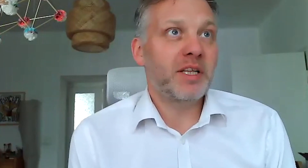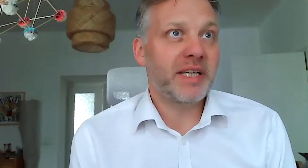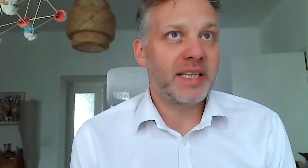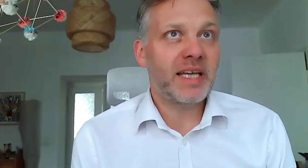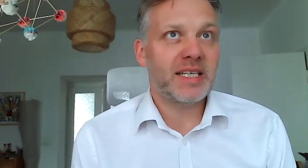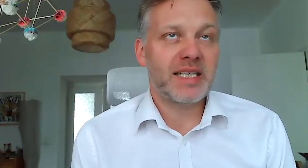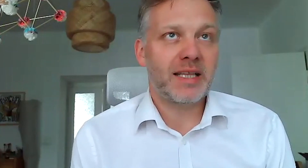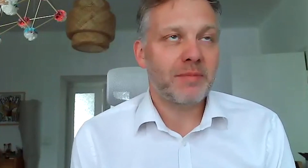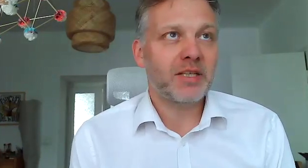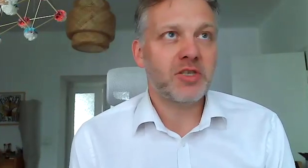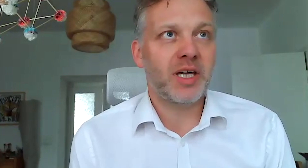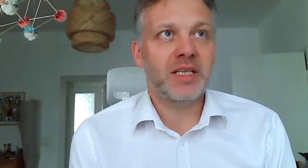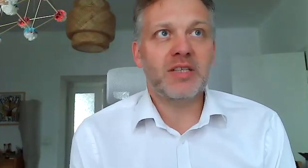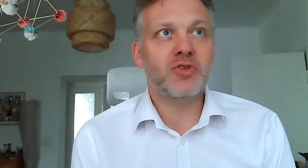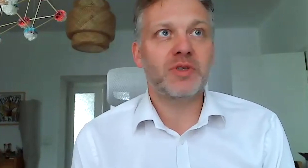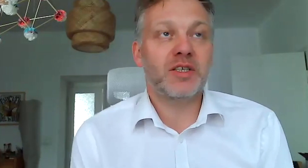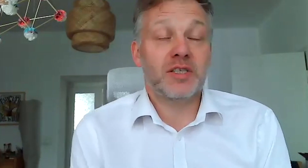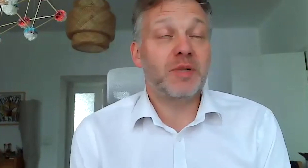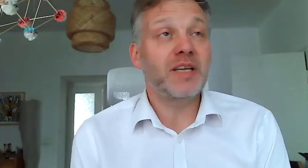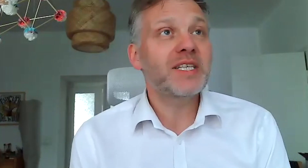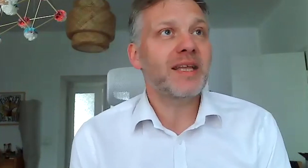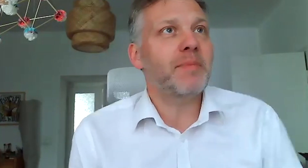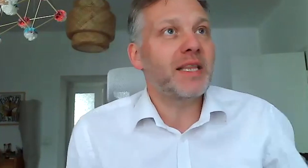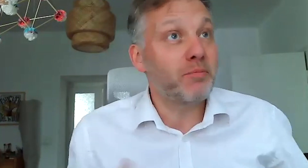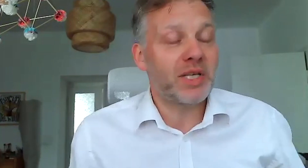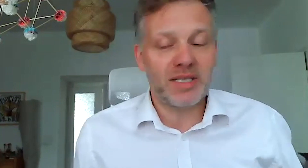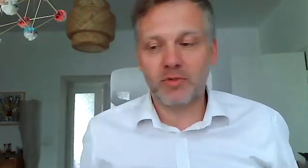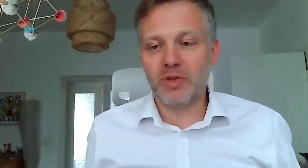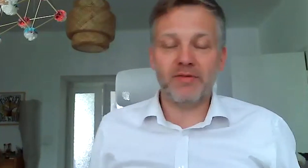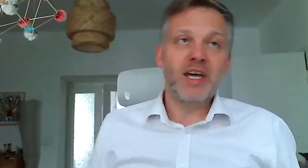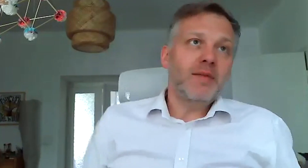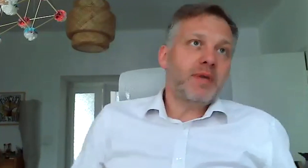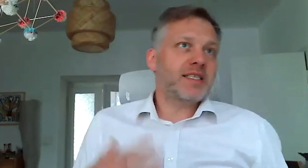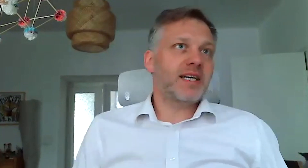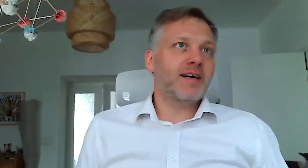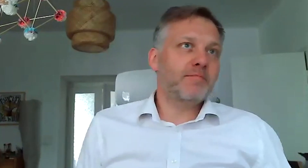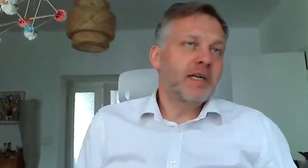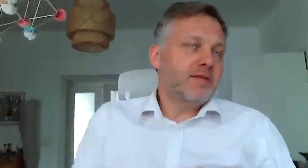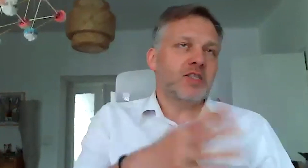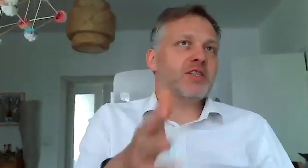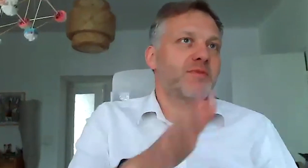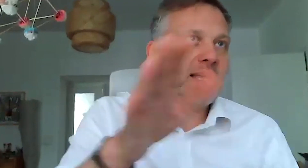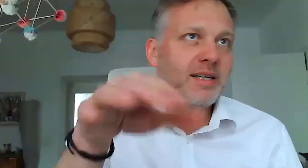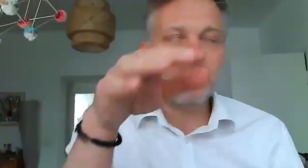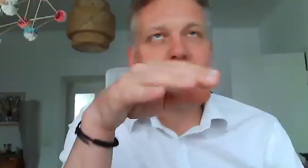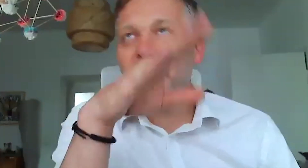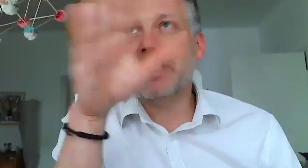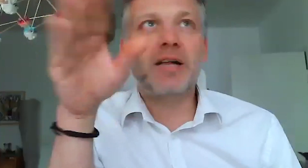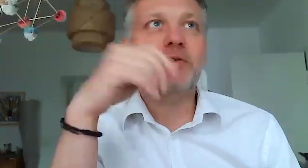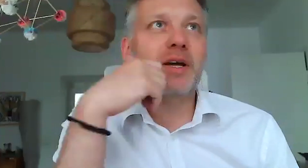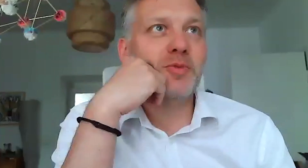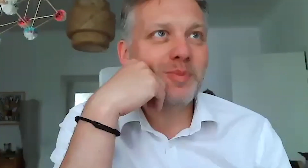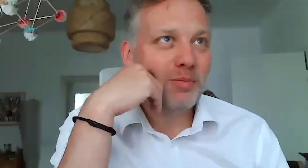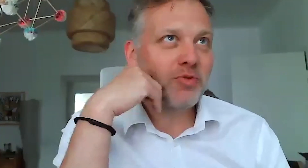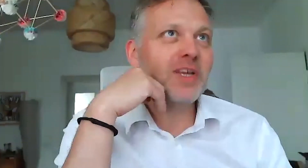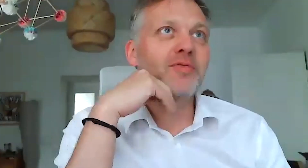a team building a data set and managing and stewarding just believes in them, but then brings them to life. Because just as a quick background,